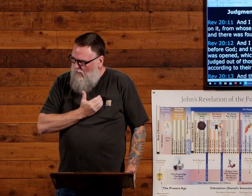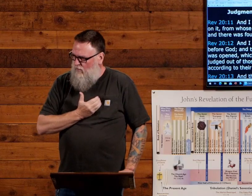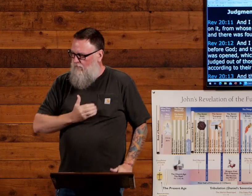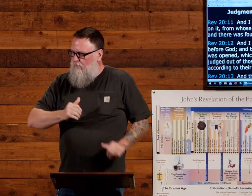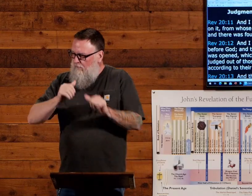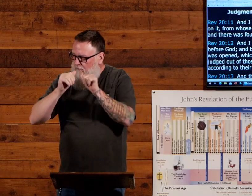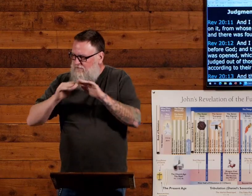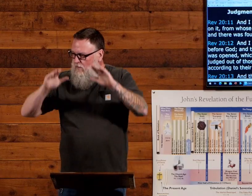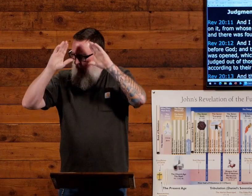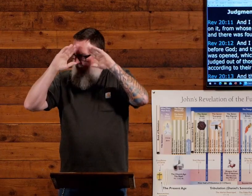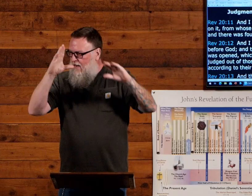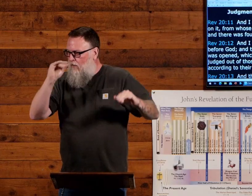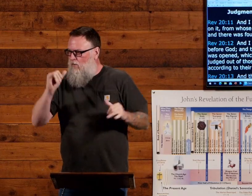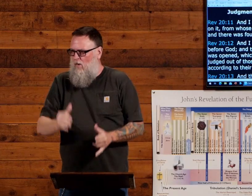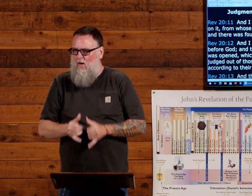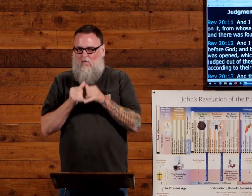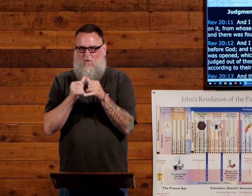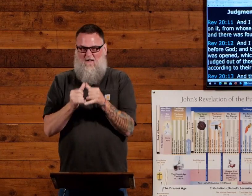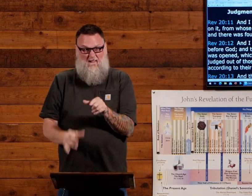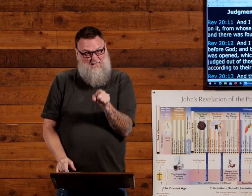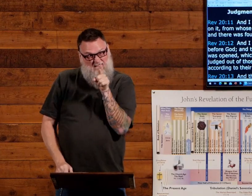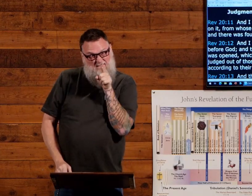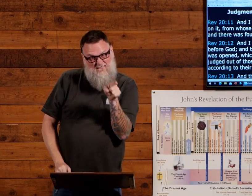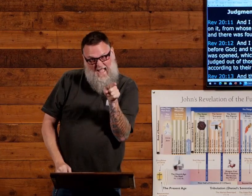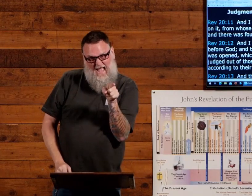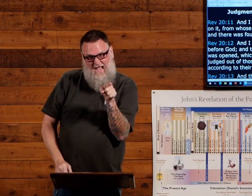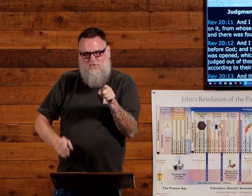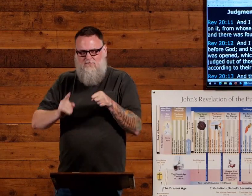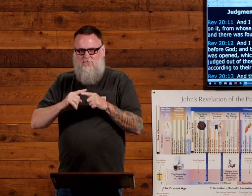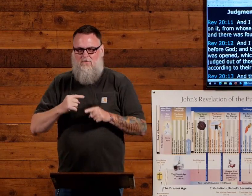I, that our blessed hope reward will be there.